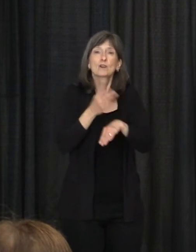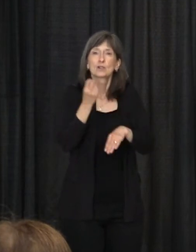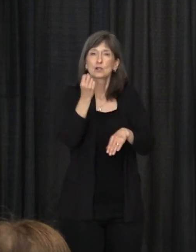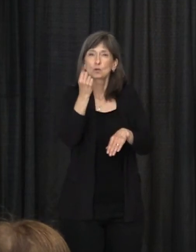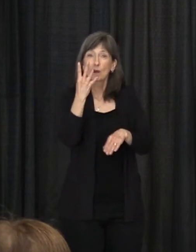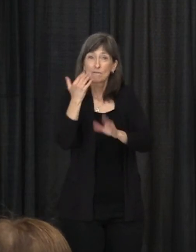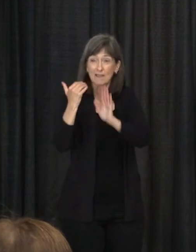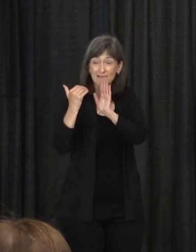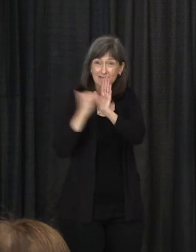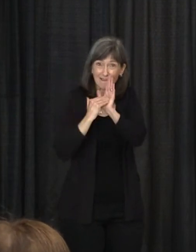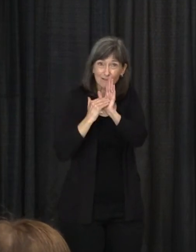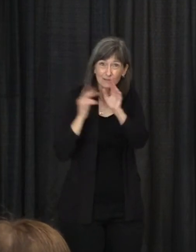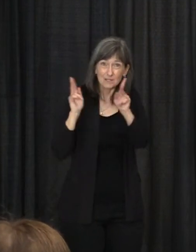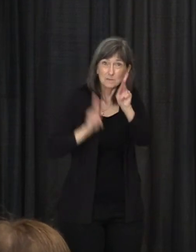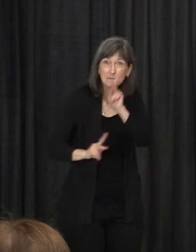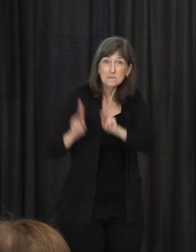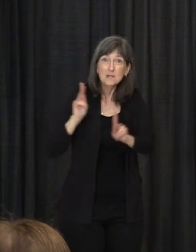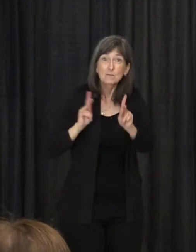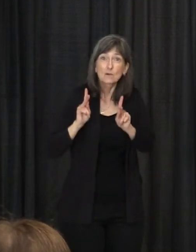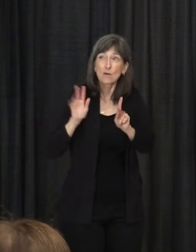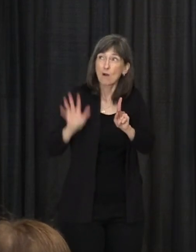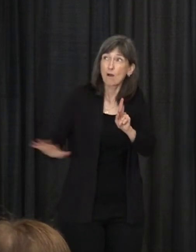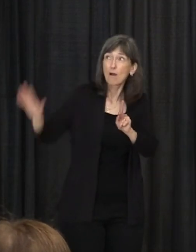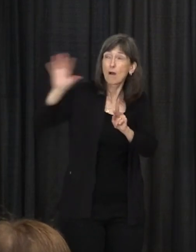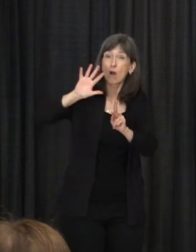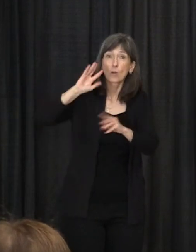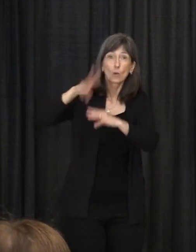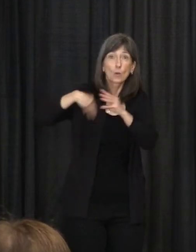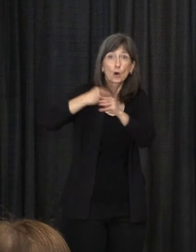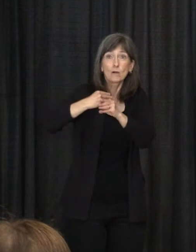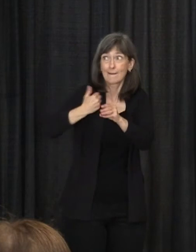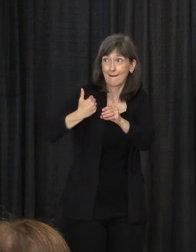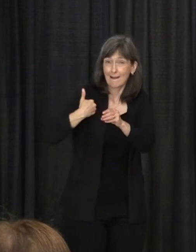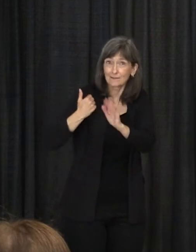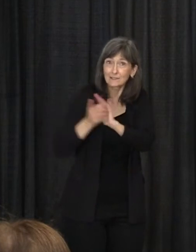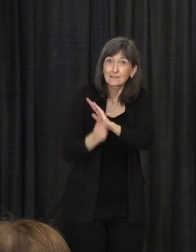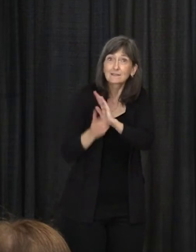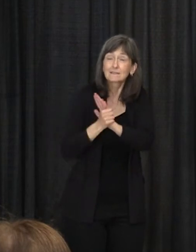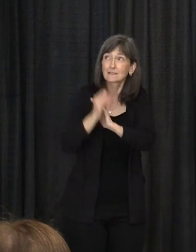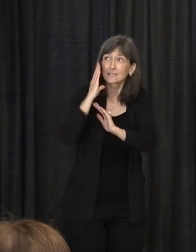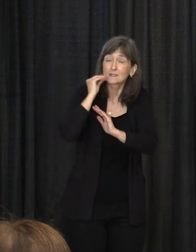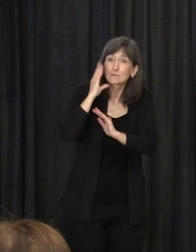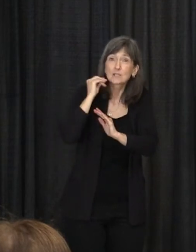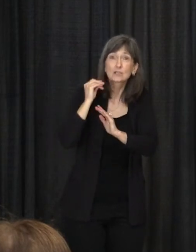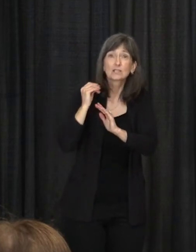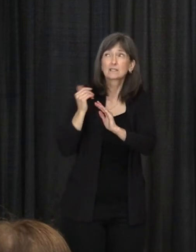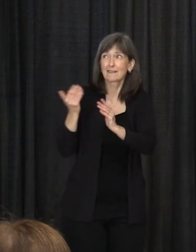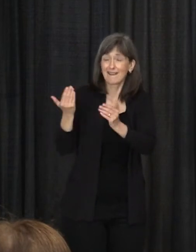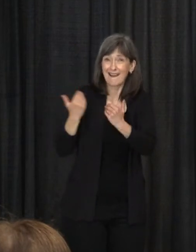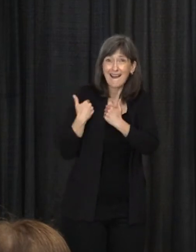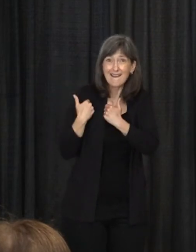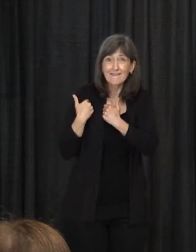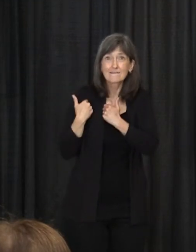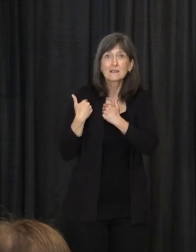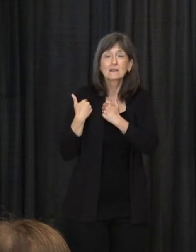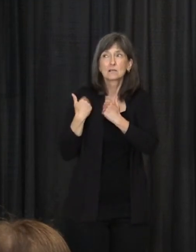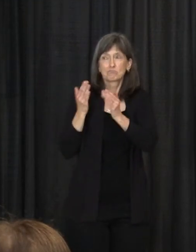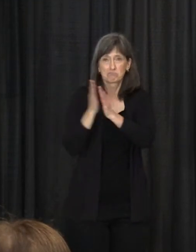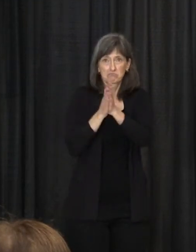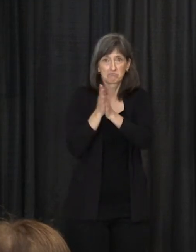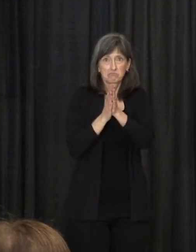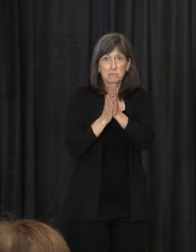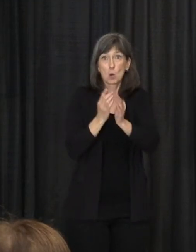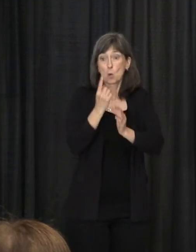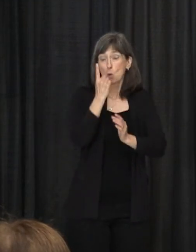12,000 individuals, people who have skills, talents, and experience to offer. As one example alone,